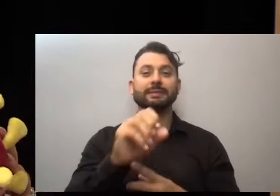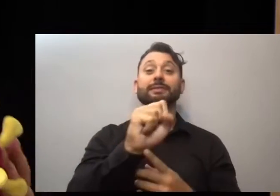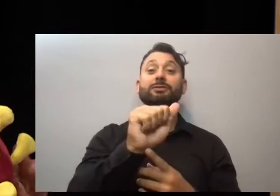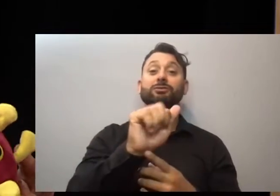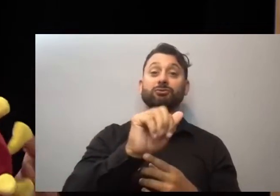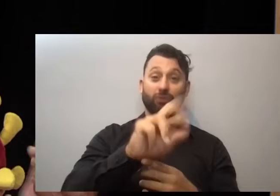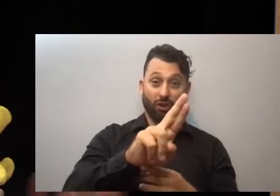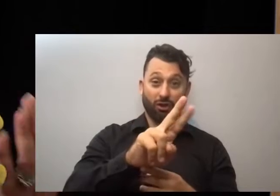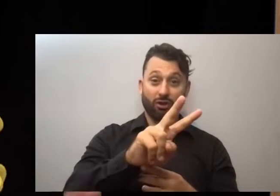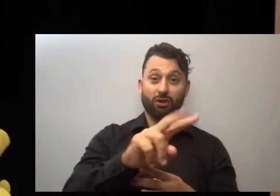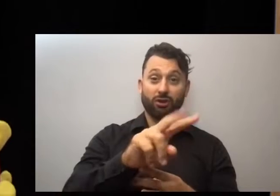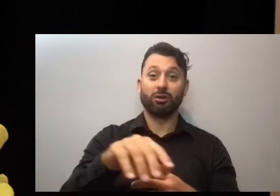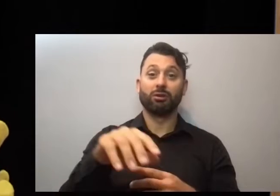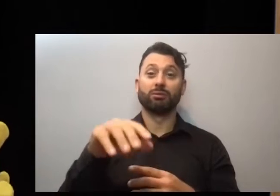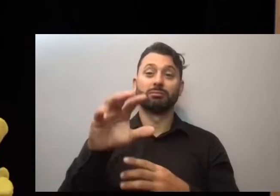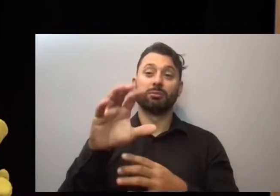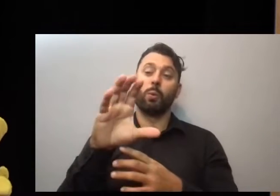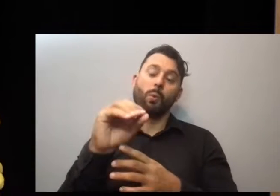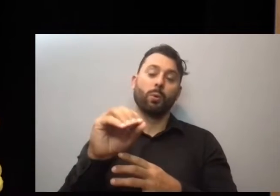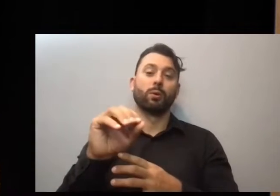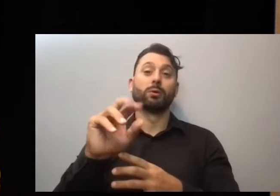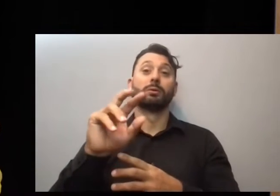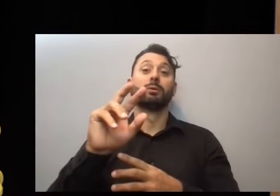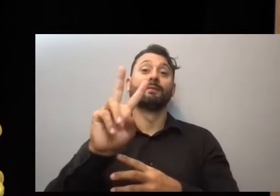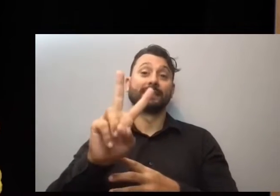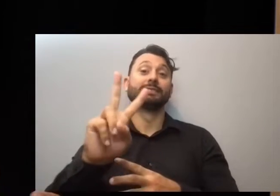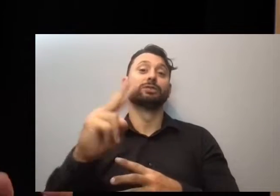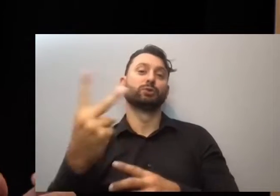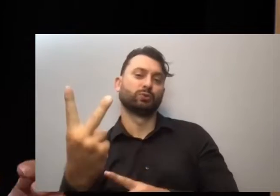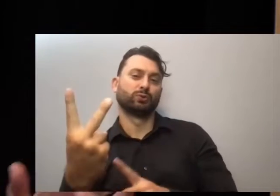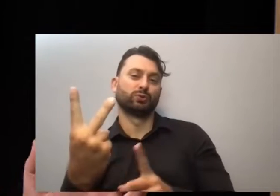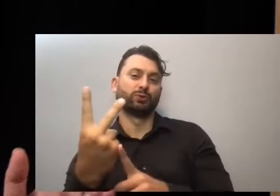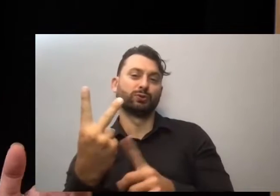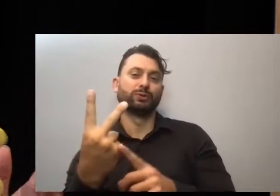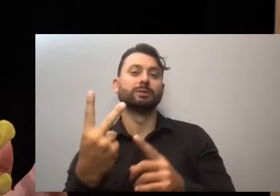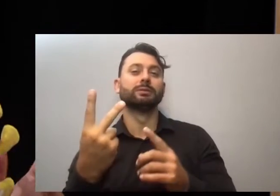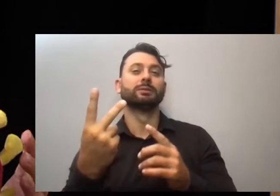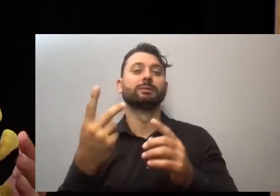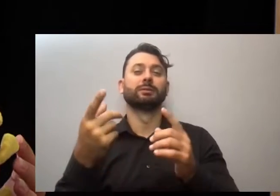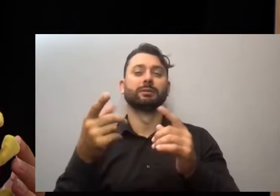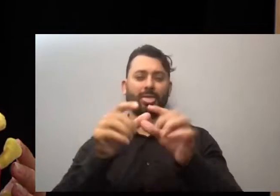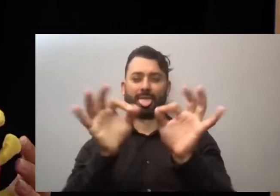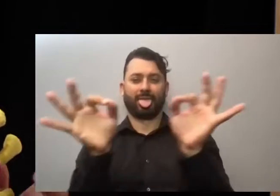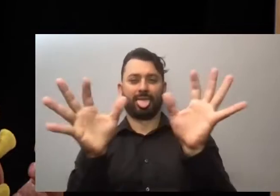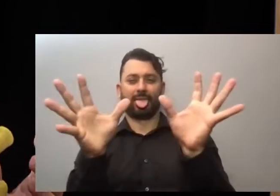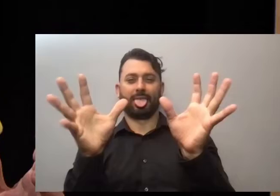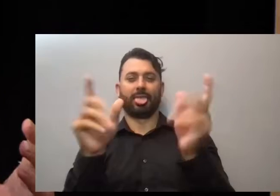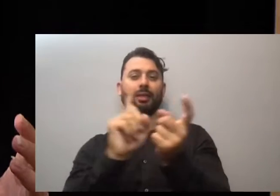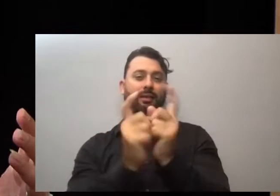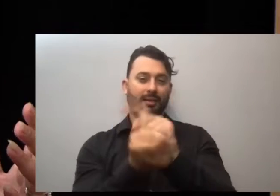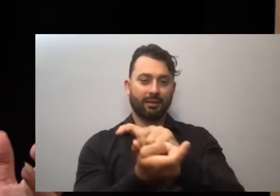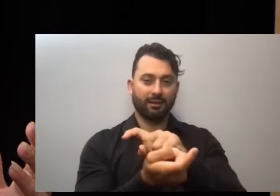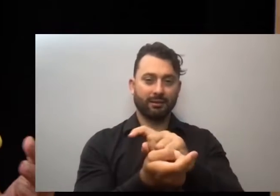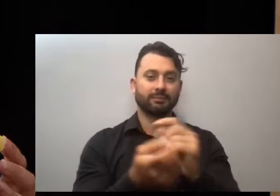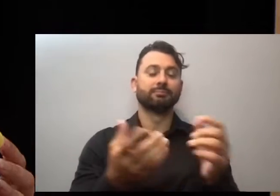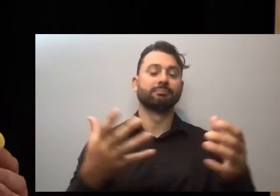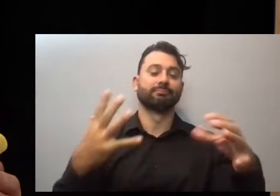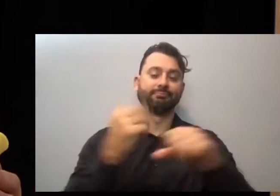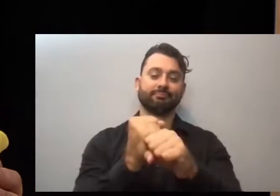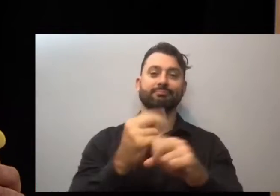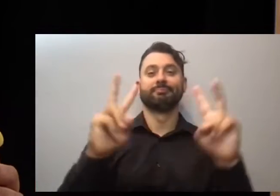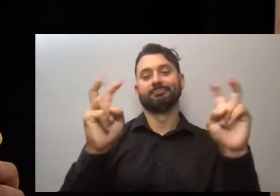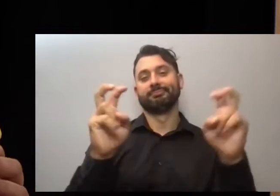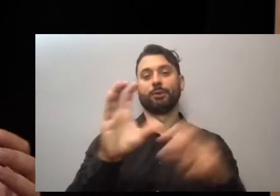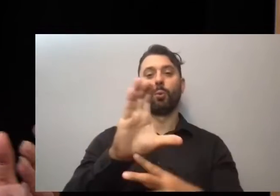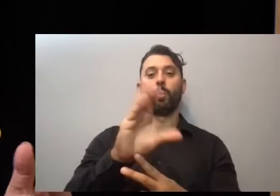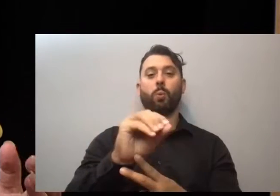So the disease itself is called COVID-19, and it's a conglomeration of all the different pieces of the name.